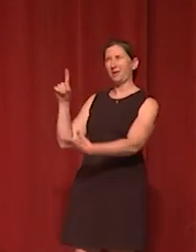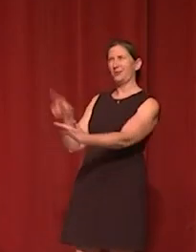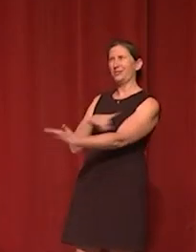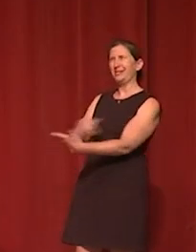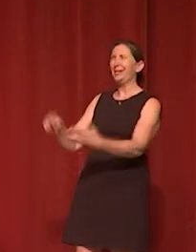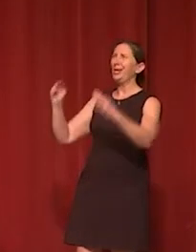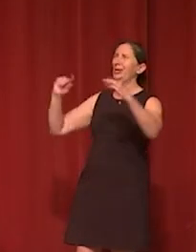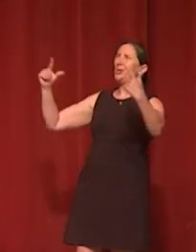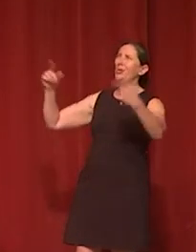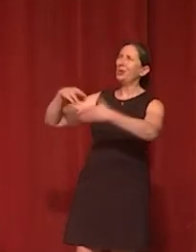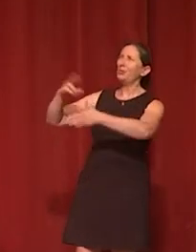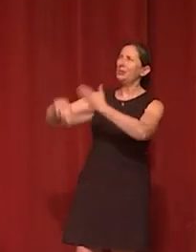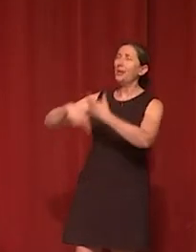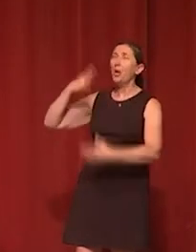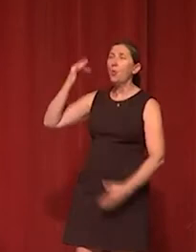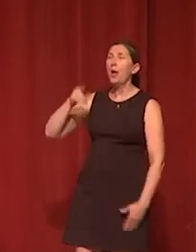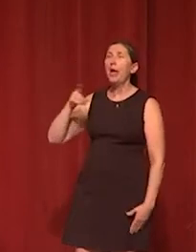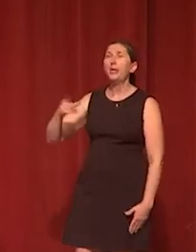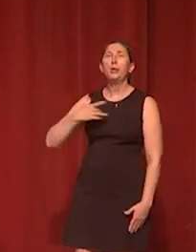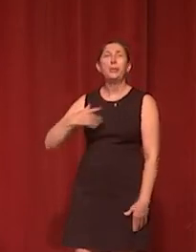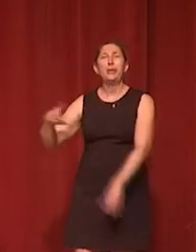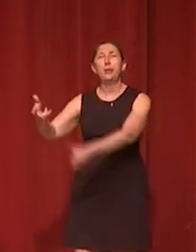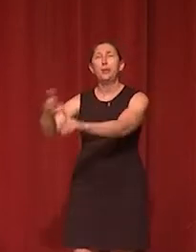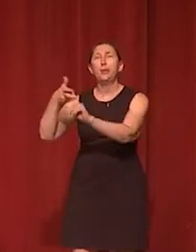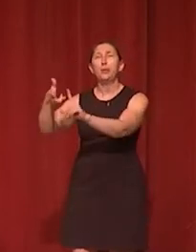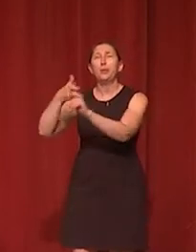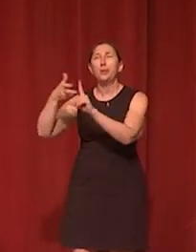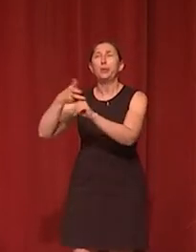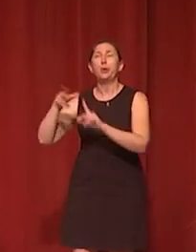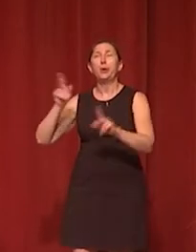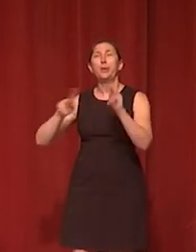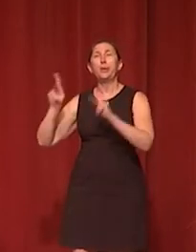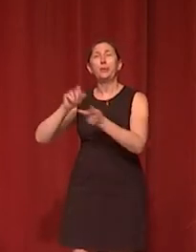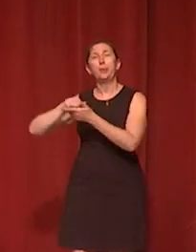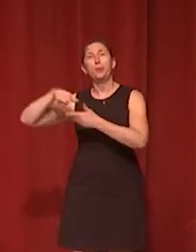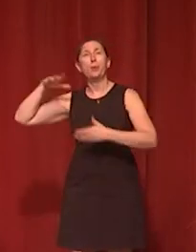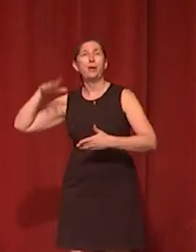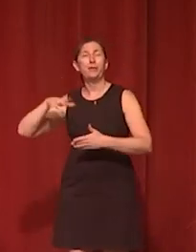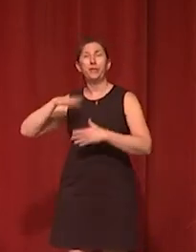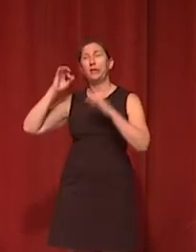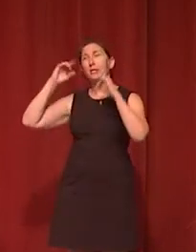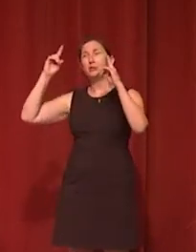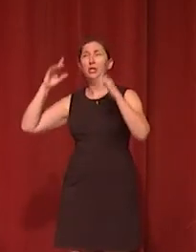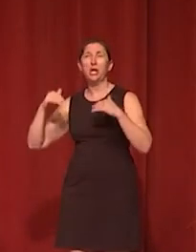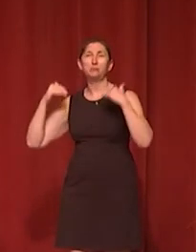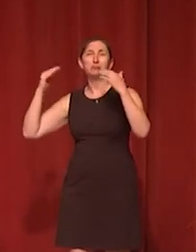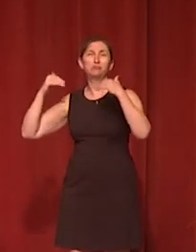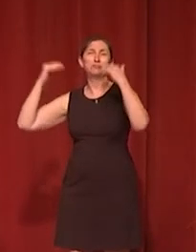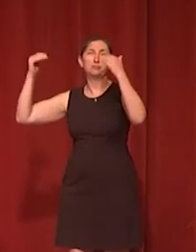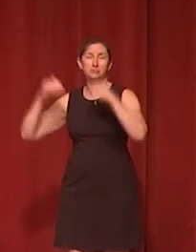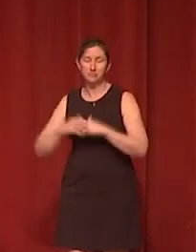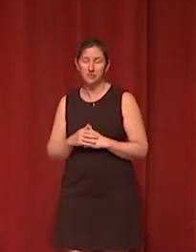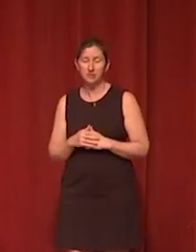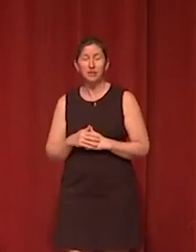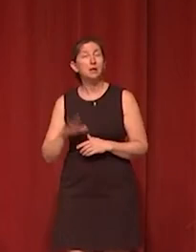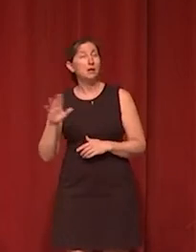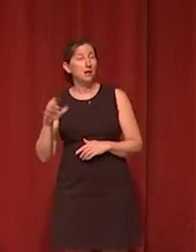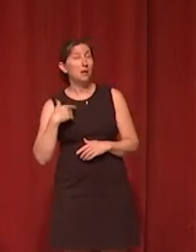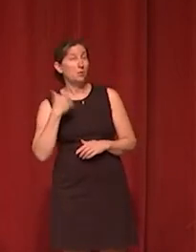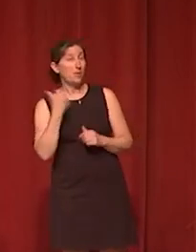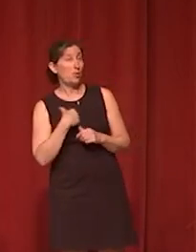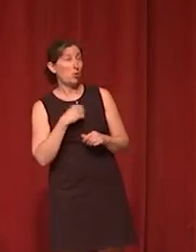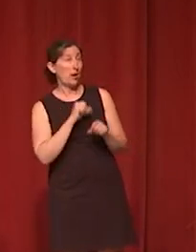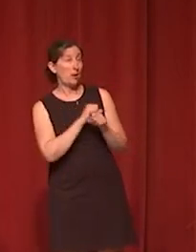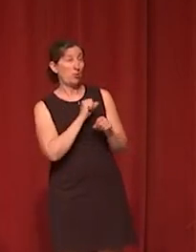are highly functional into these studies. And then if you have a person, you know, I do clinical practice at the VA hospital,